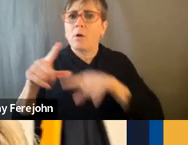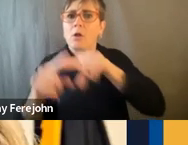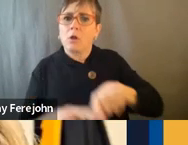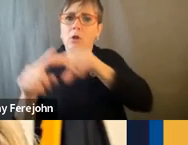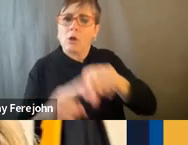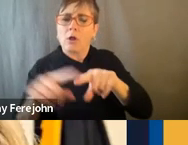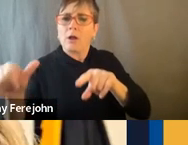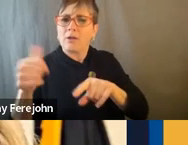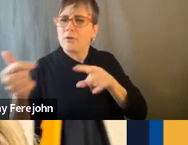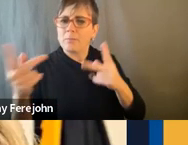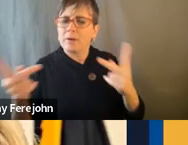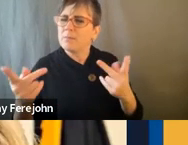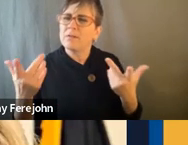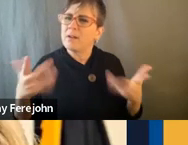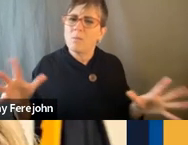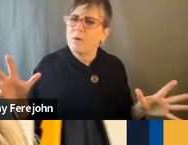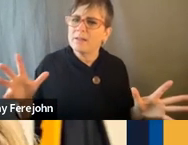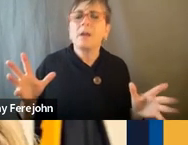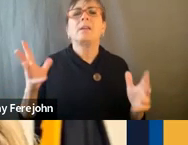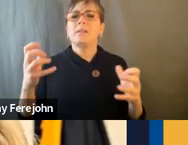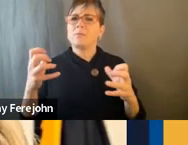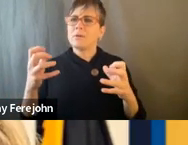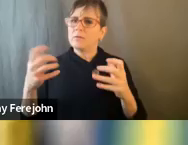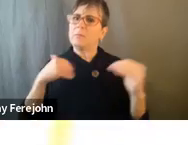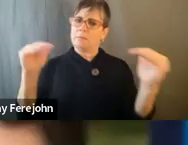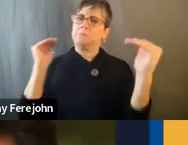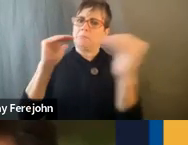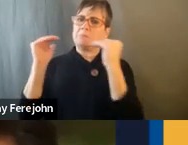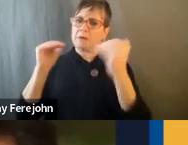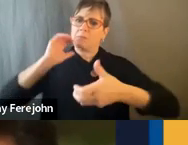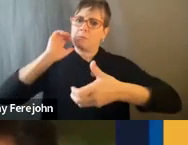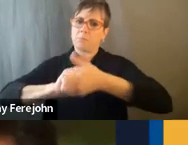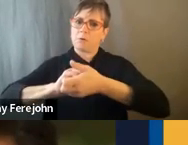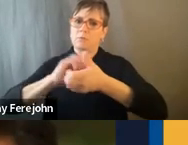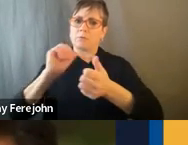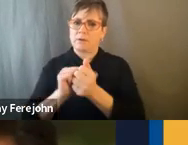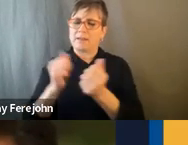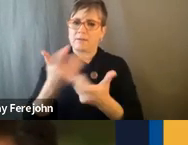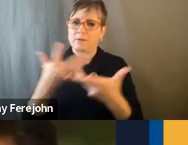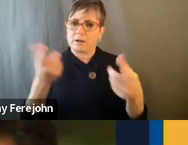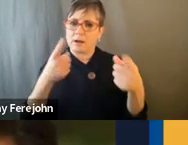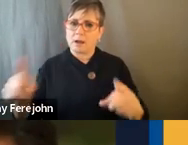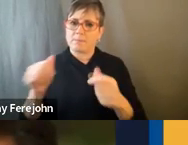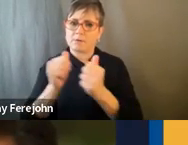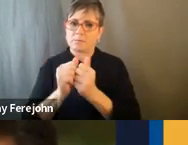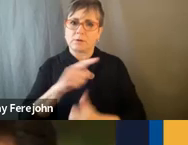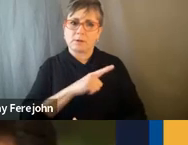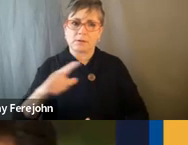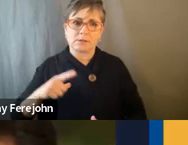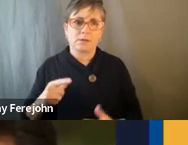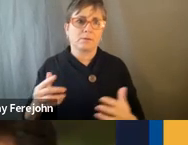make sure that they are an equal partner in everything we do in the legislature. One who grew up family with a family member